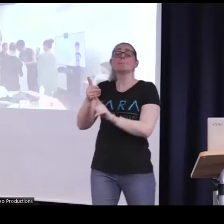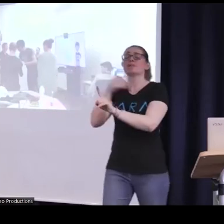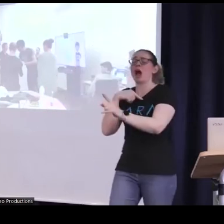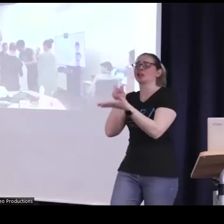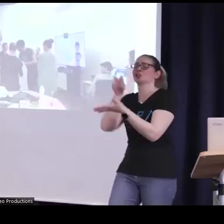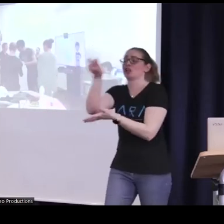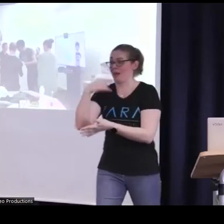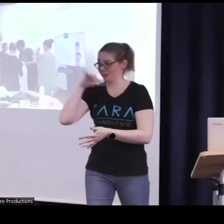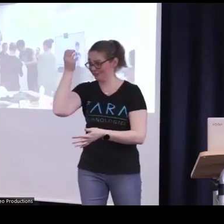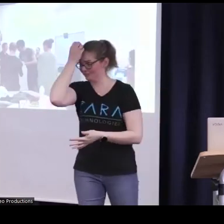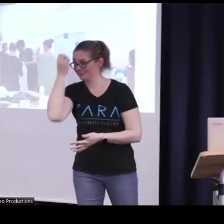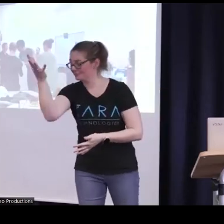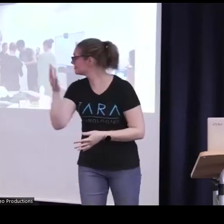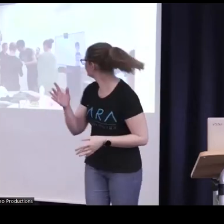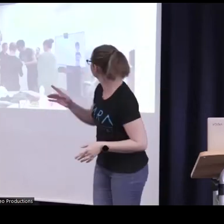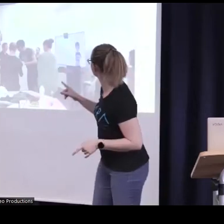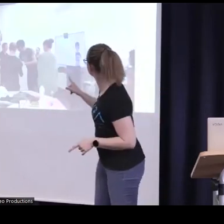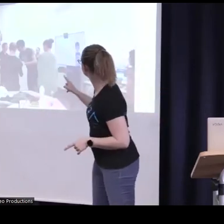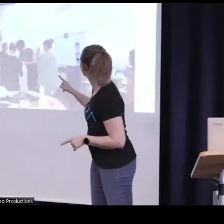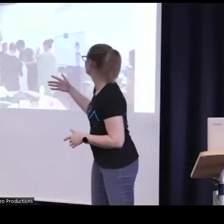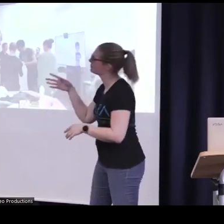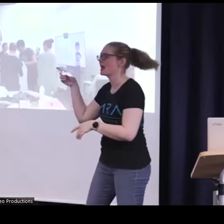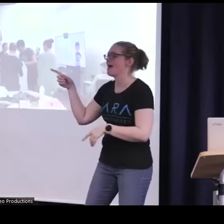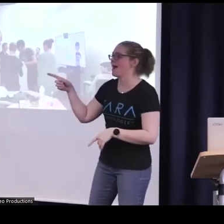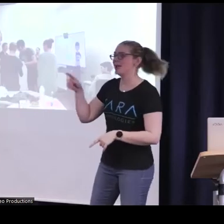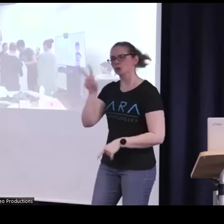doing currently. But before I jump to that, to let you know,